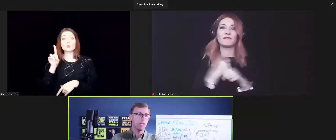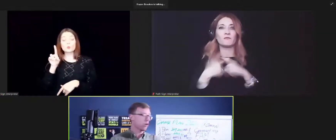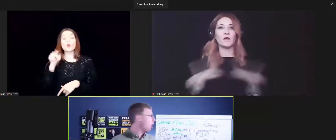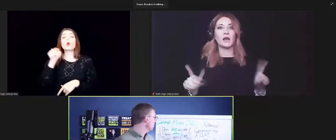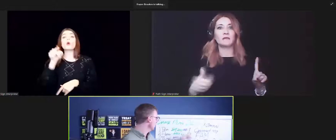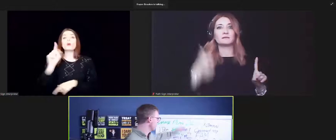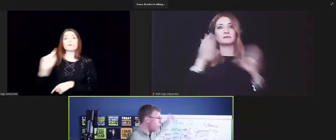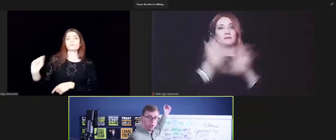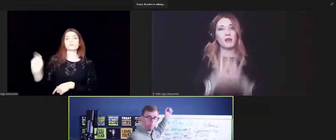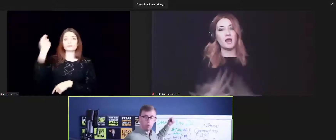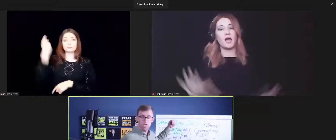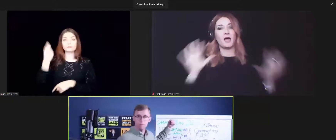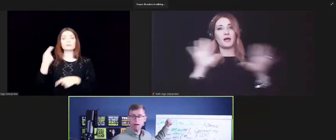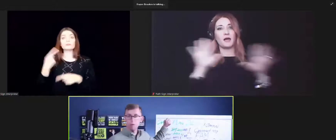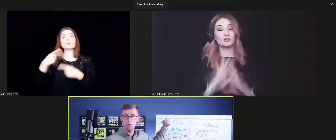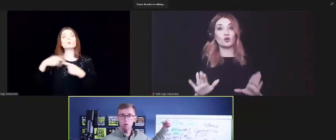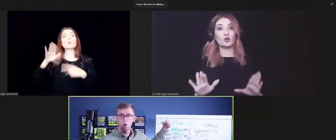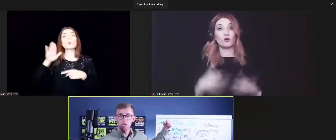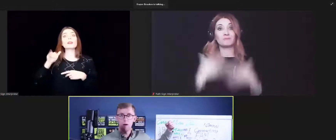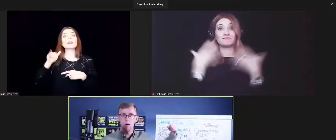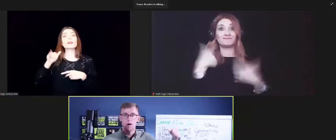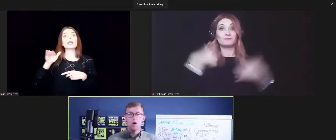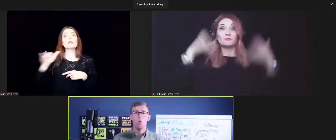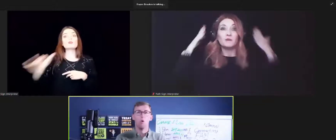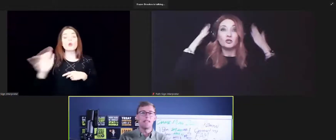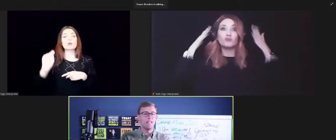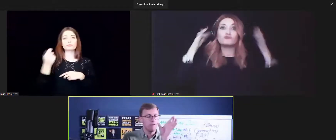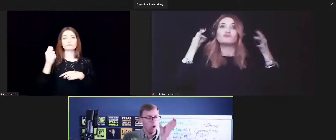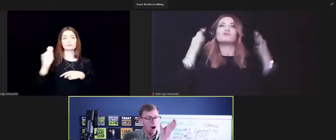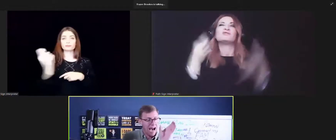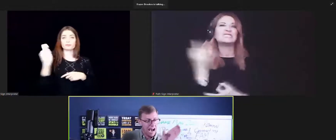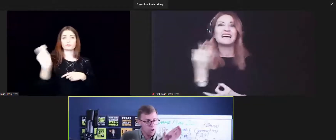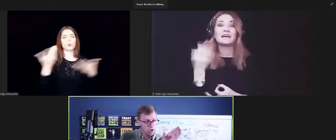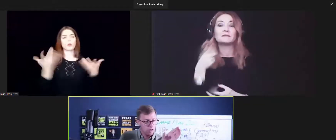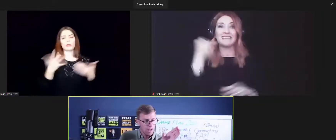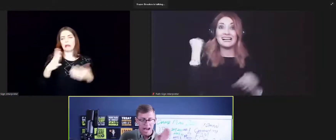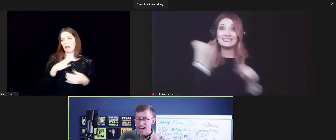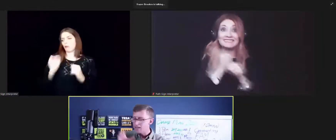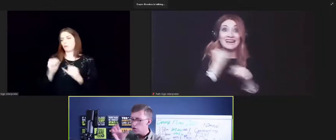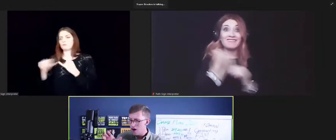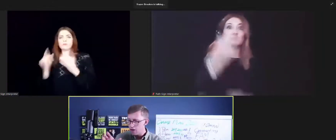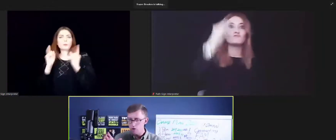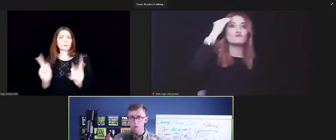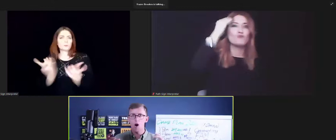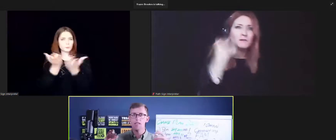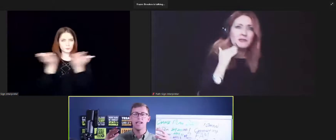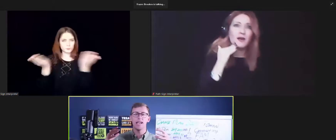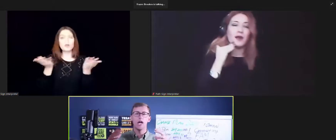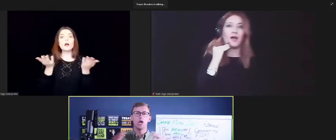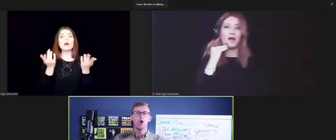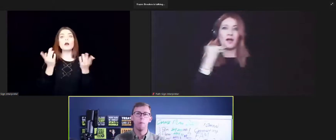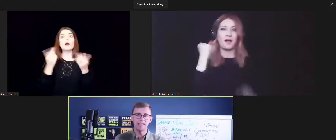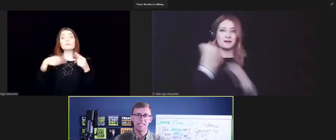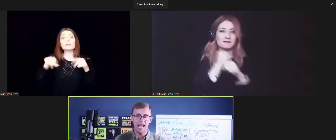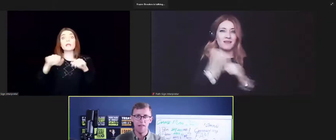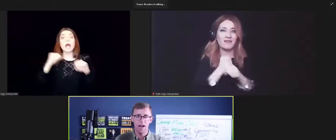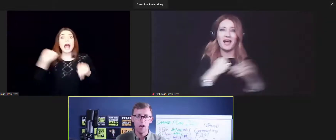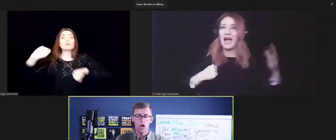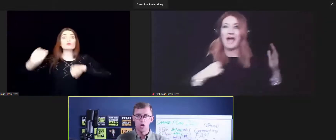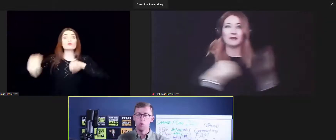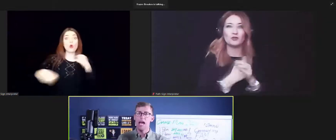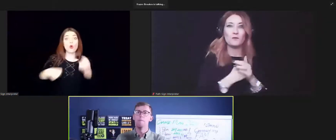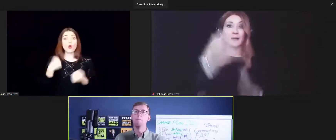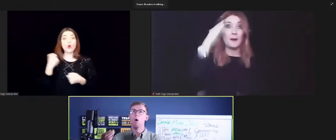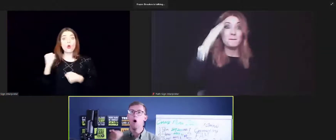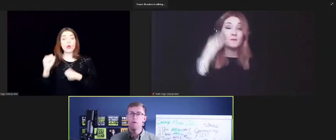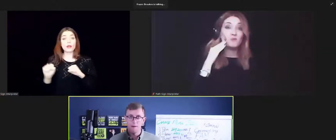with the posting plan, which we talked about, will mean that you've got action and attraction marketing coming together. You